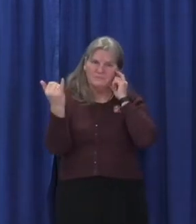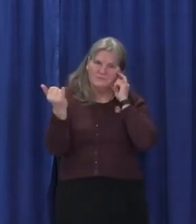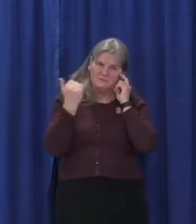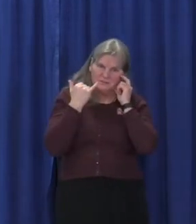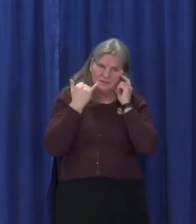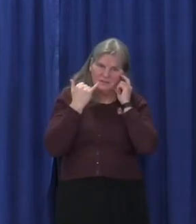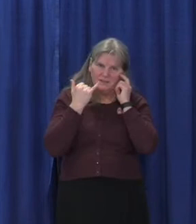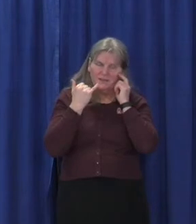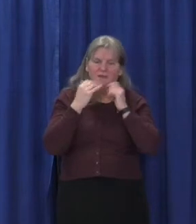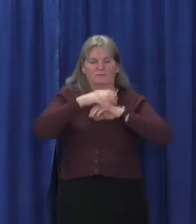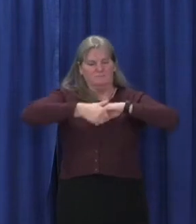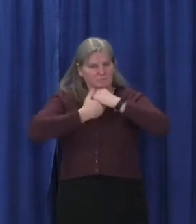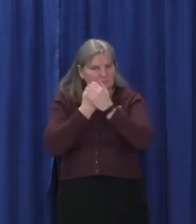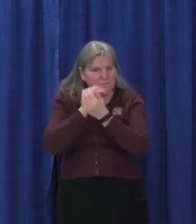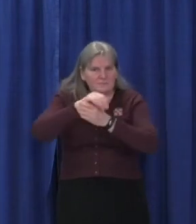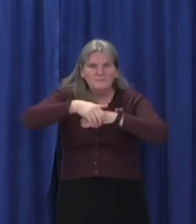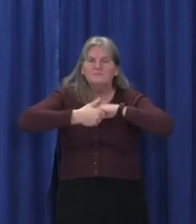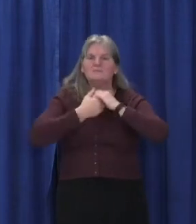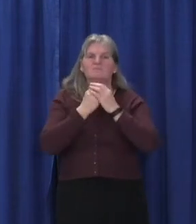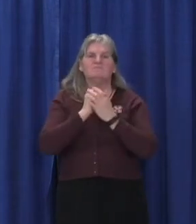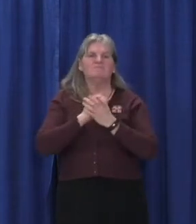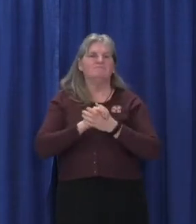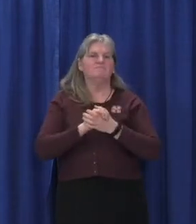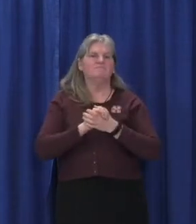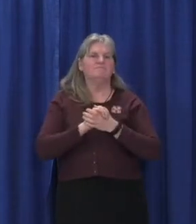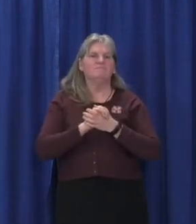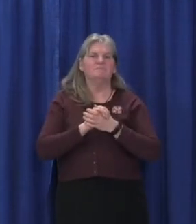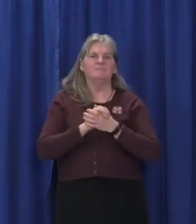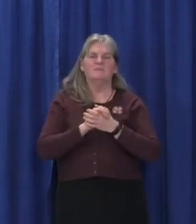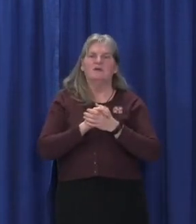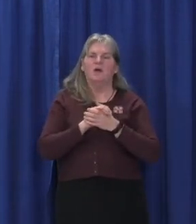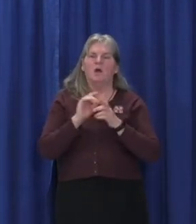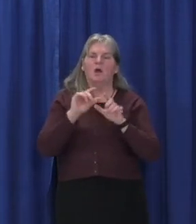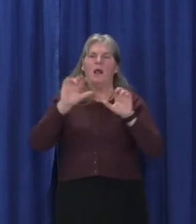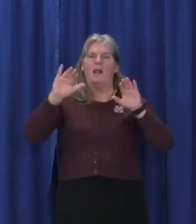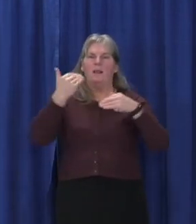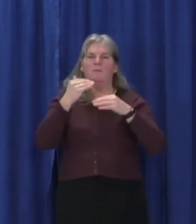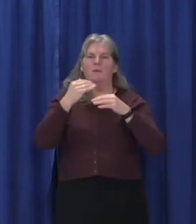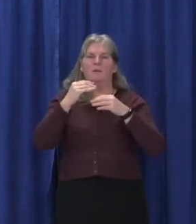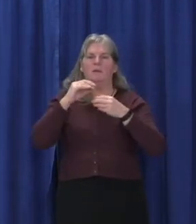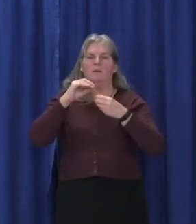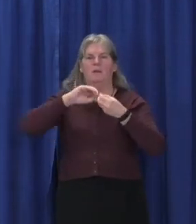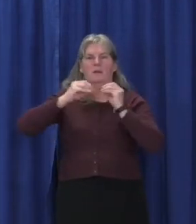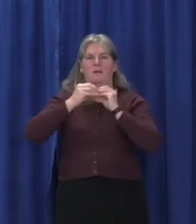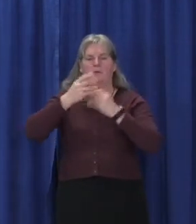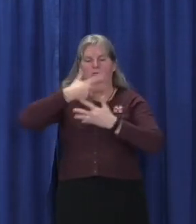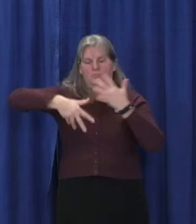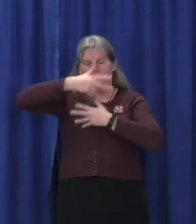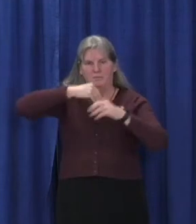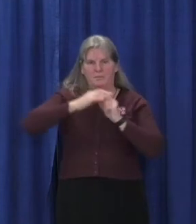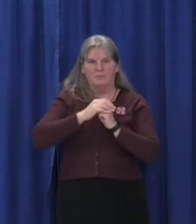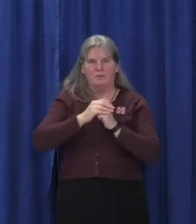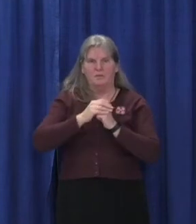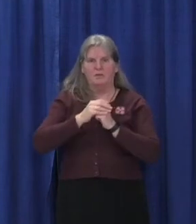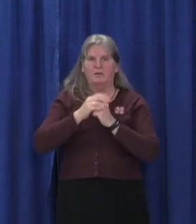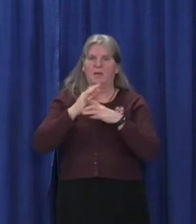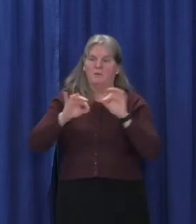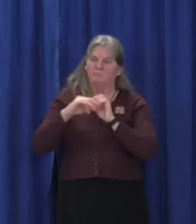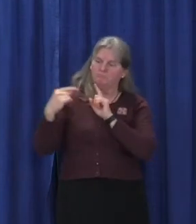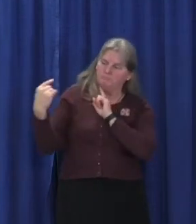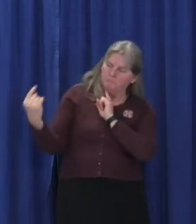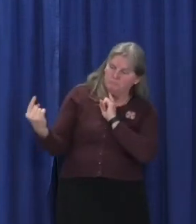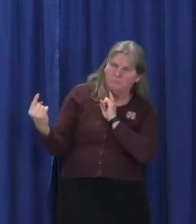the time to wash our hands, to keep our group sizes small, stay physically distanced,